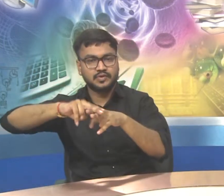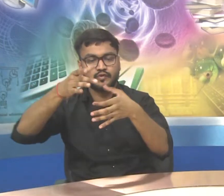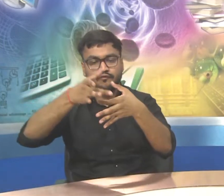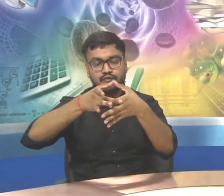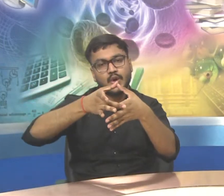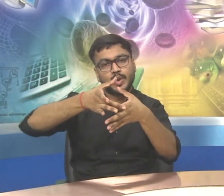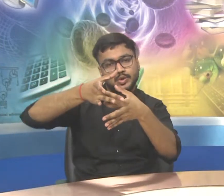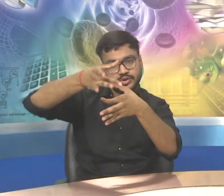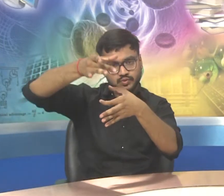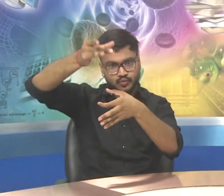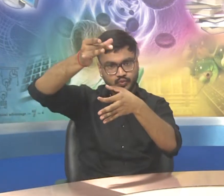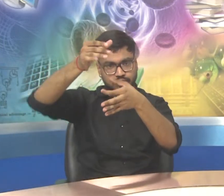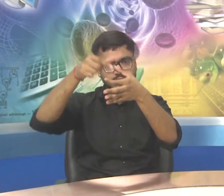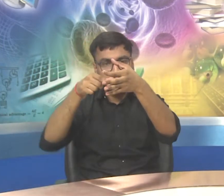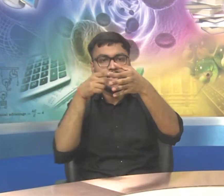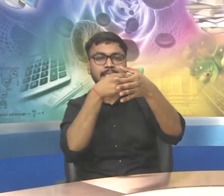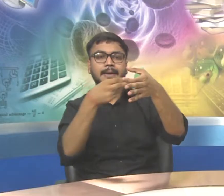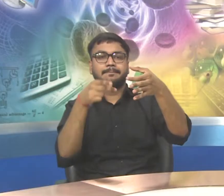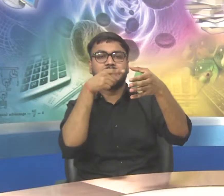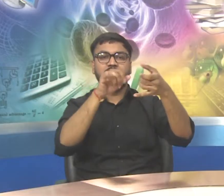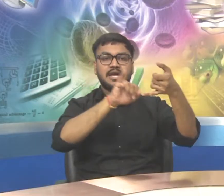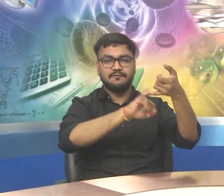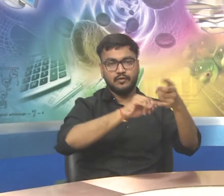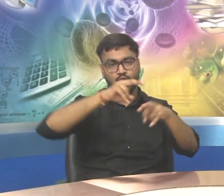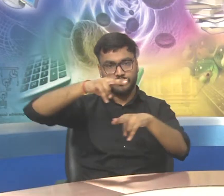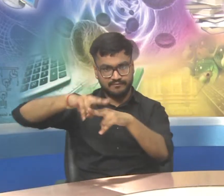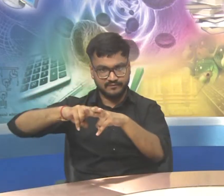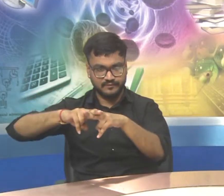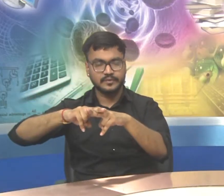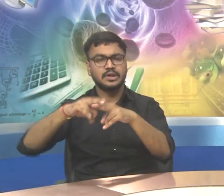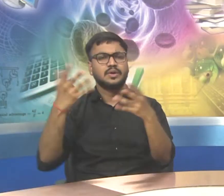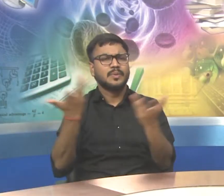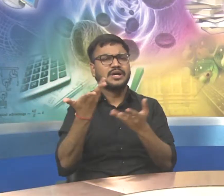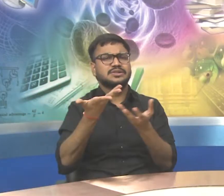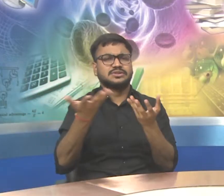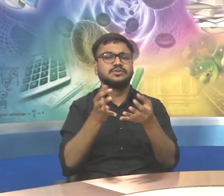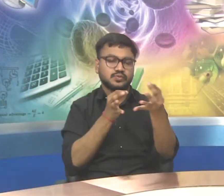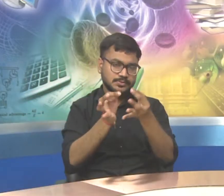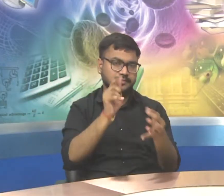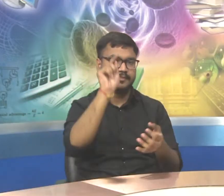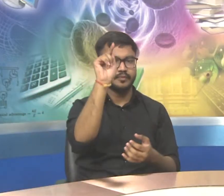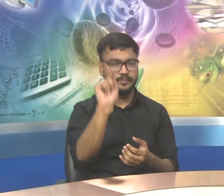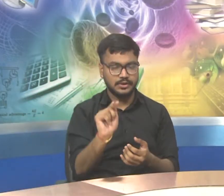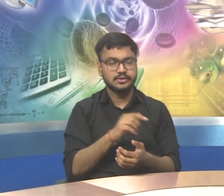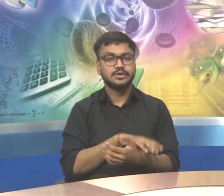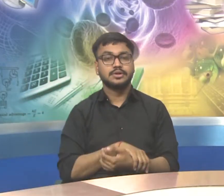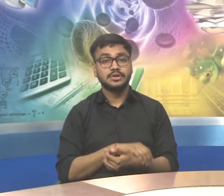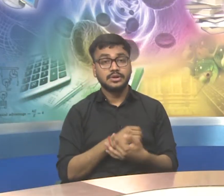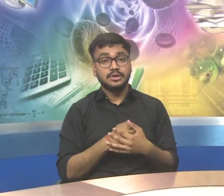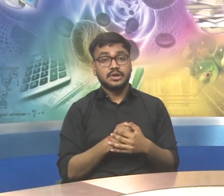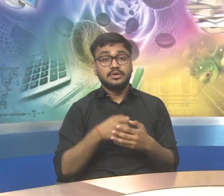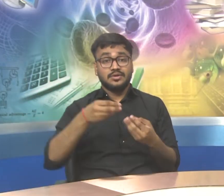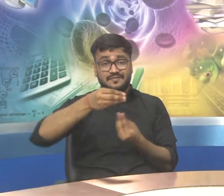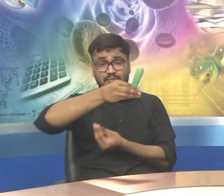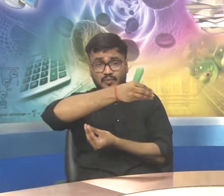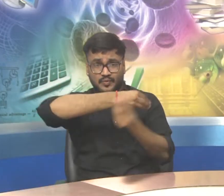In those methods, there is one method which is separation by using a separating funnel.